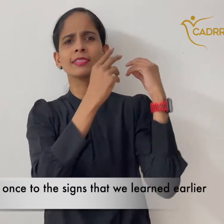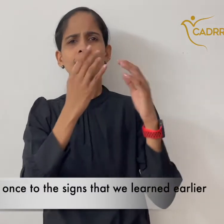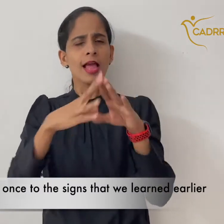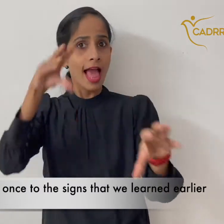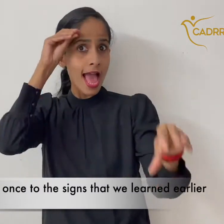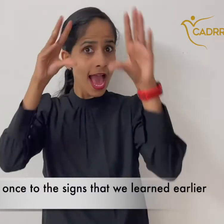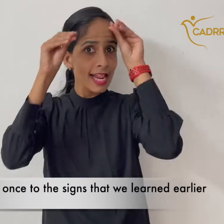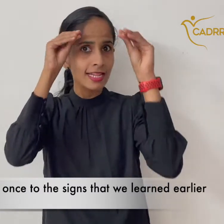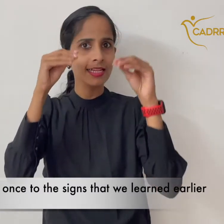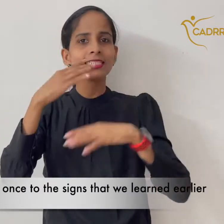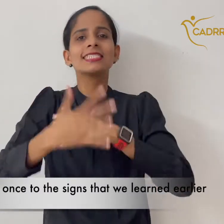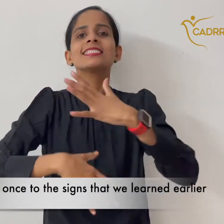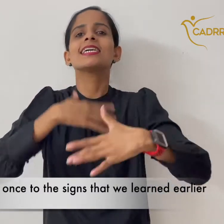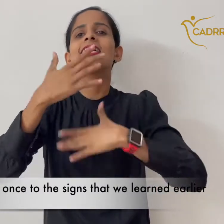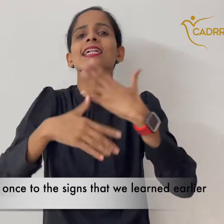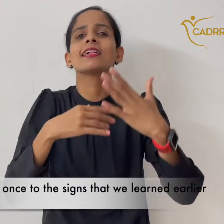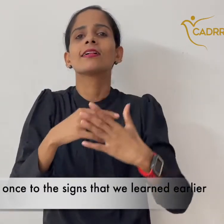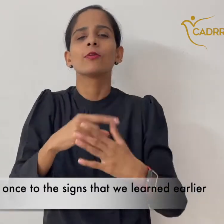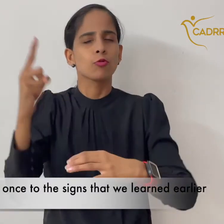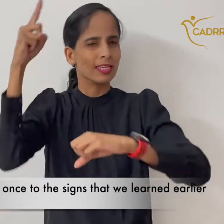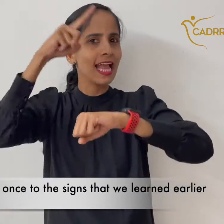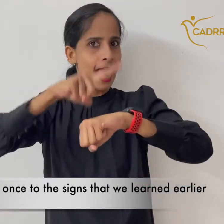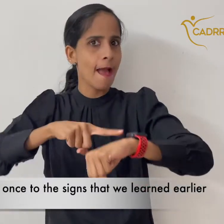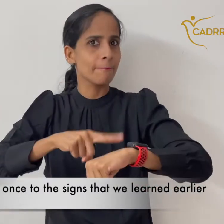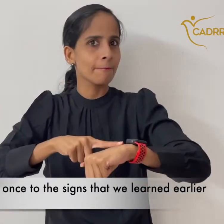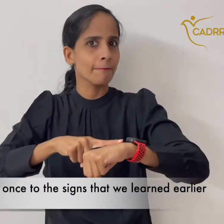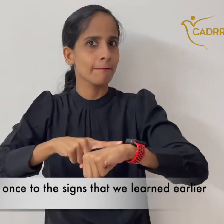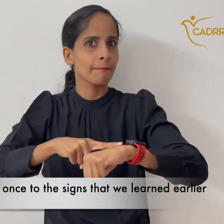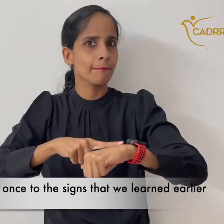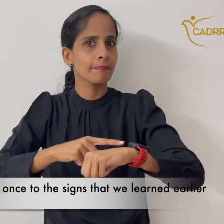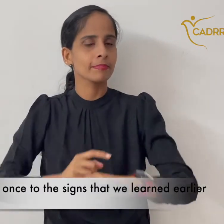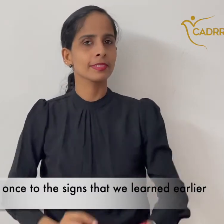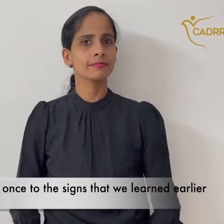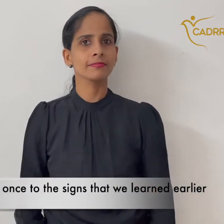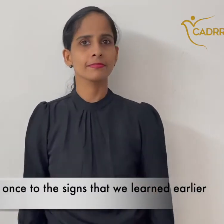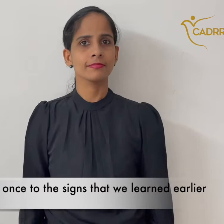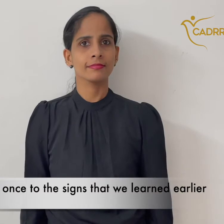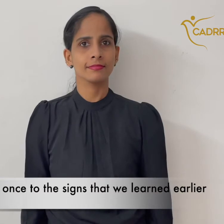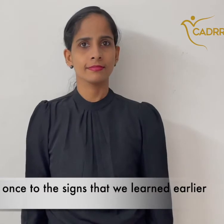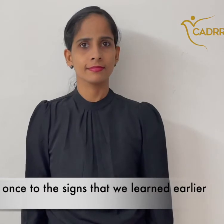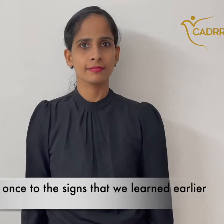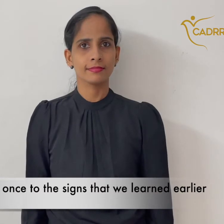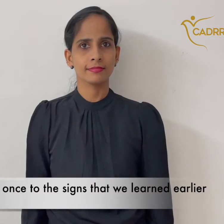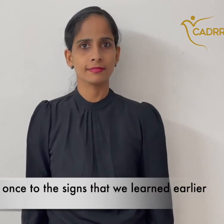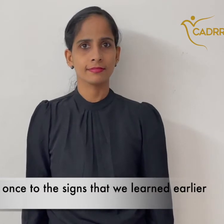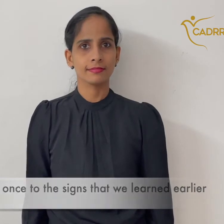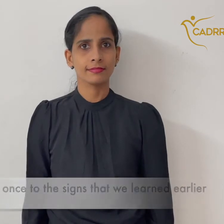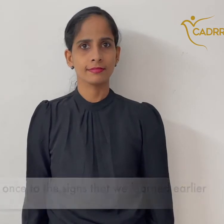First, let's go back once to the science that we learned earlier.